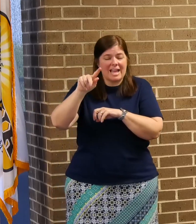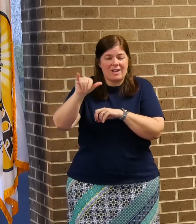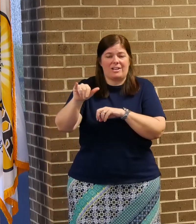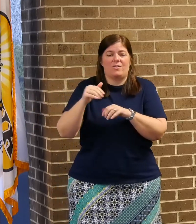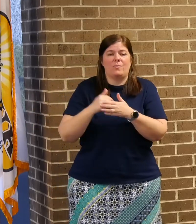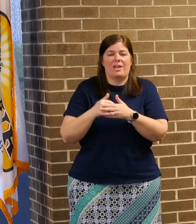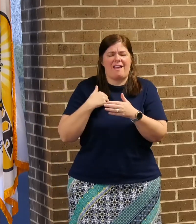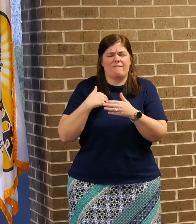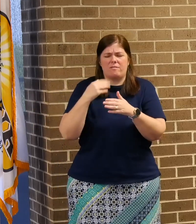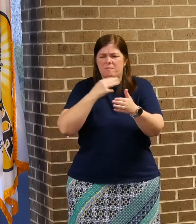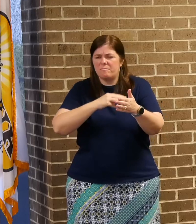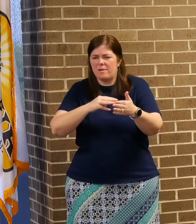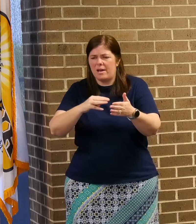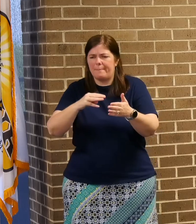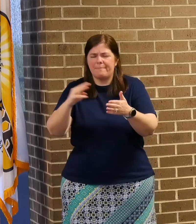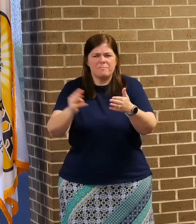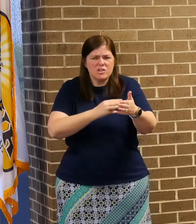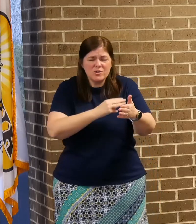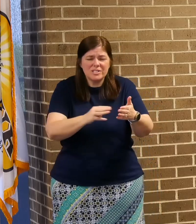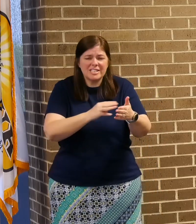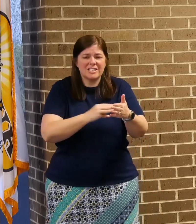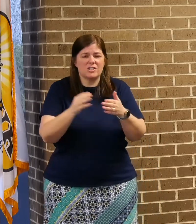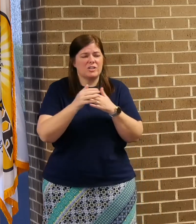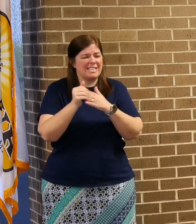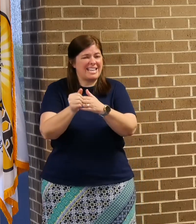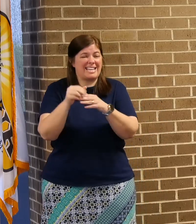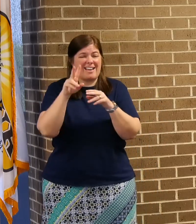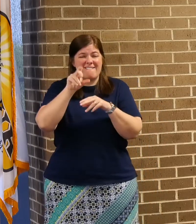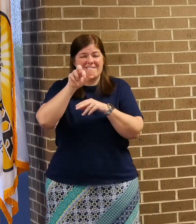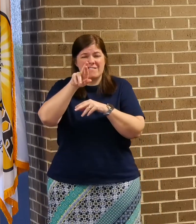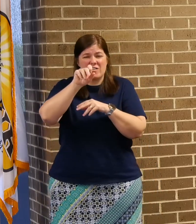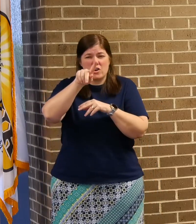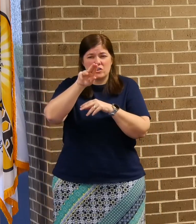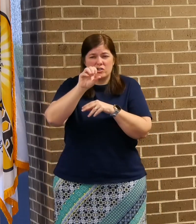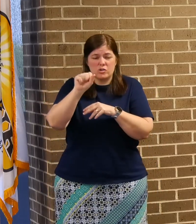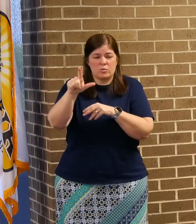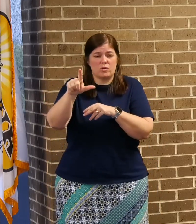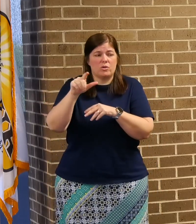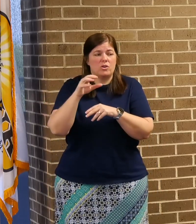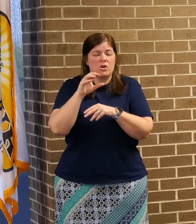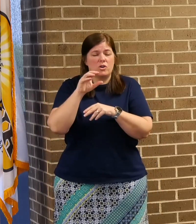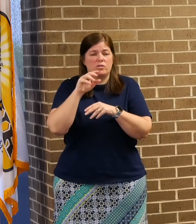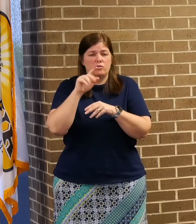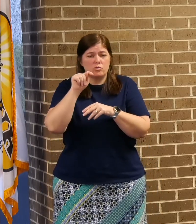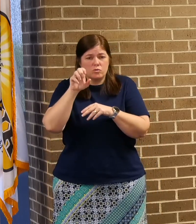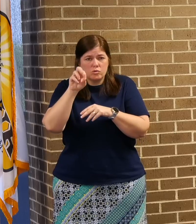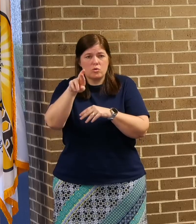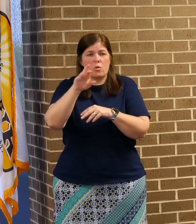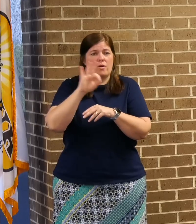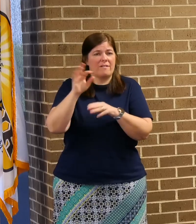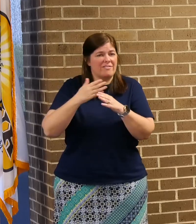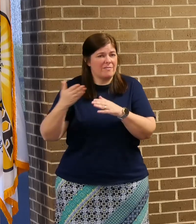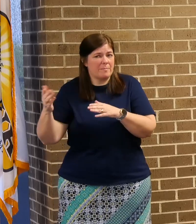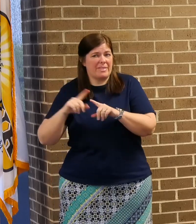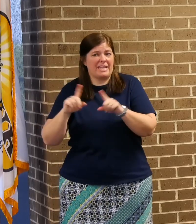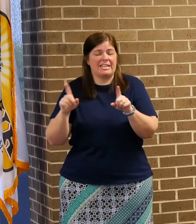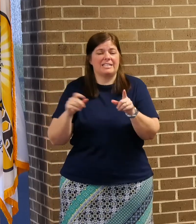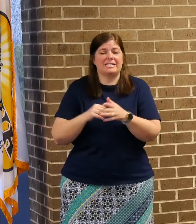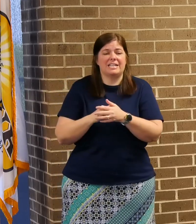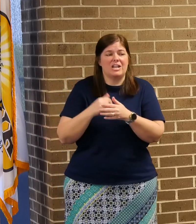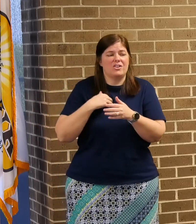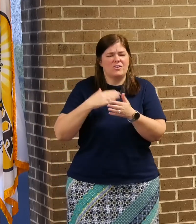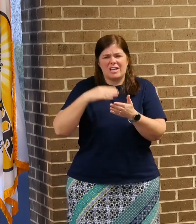stream music, take a virtual tour of some of Decatur's gyms, learn a new skill from neighbors, learn fun facts about the